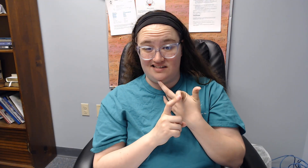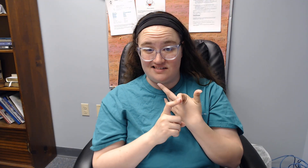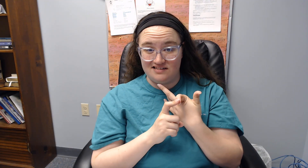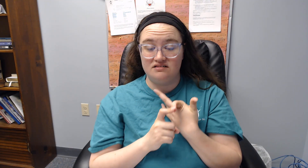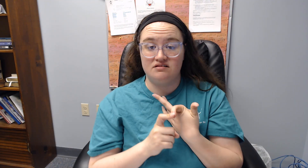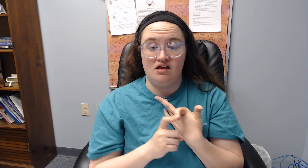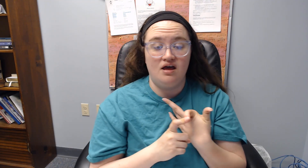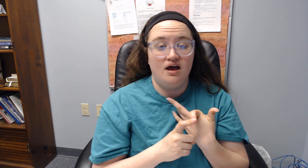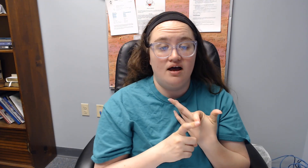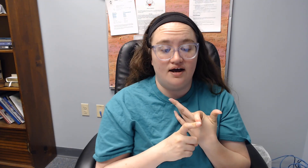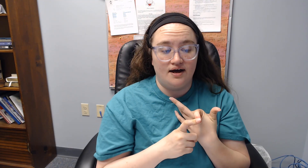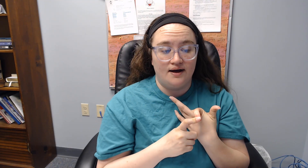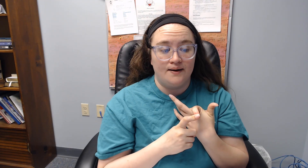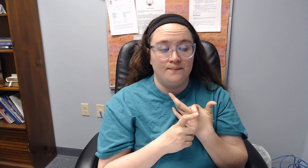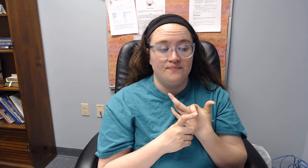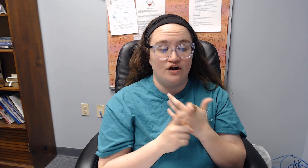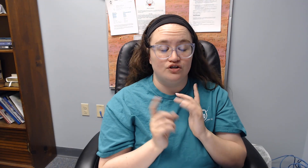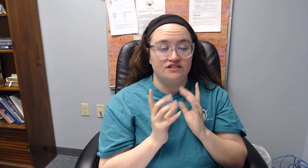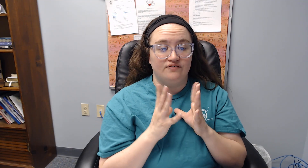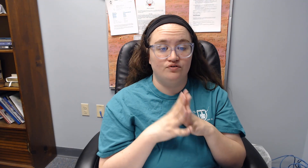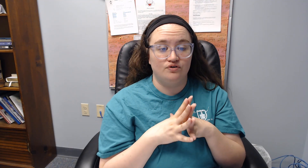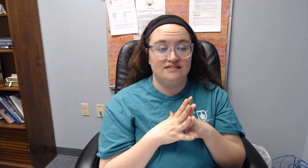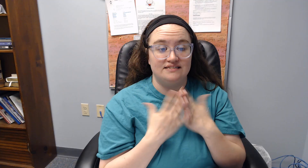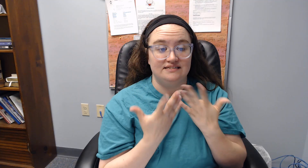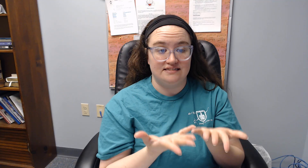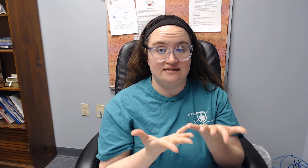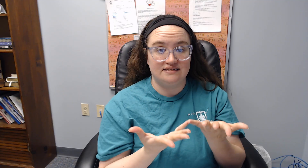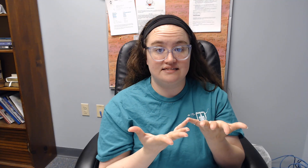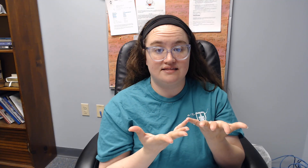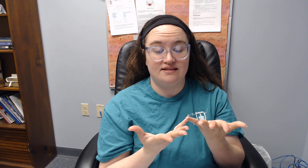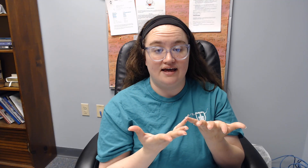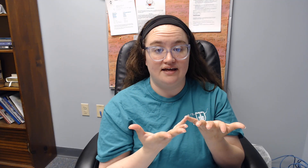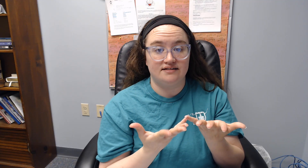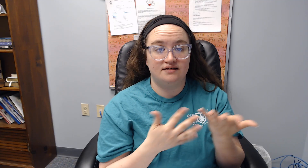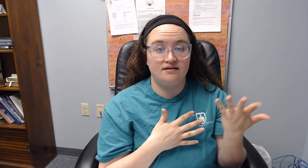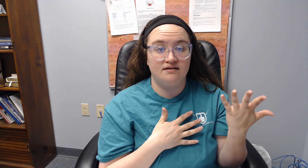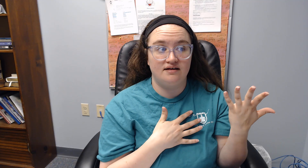diseases. There are several diseases that